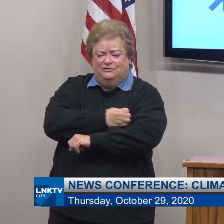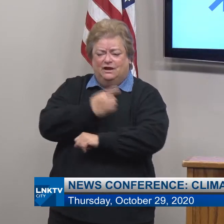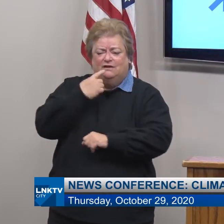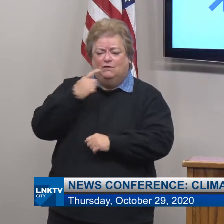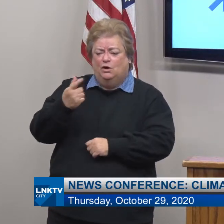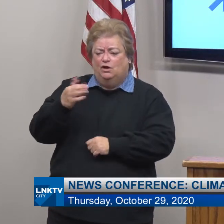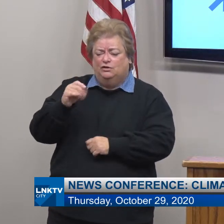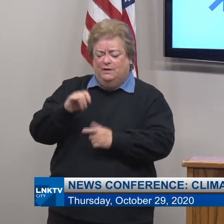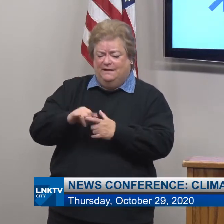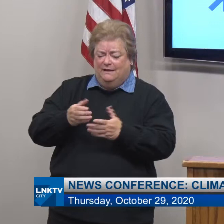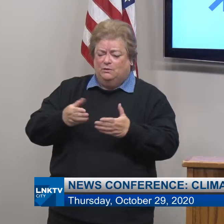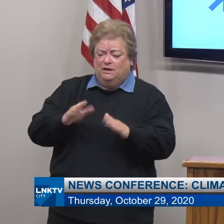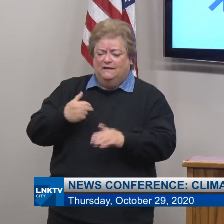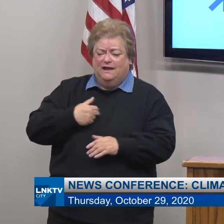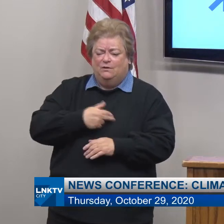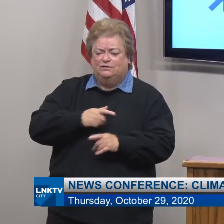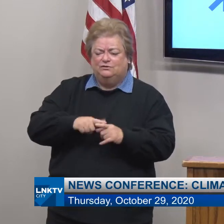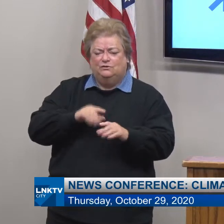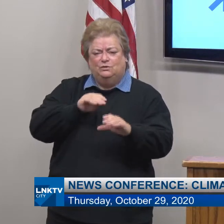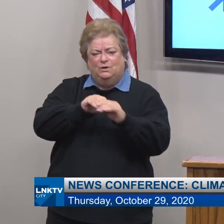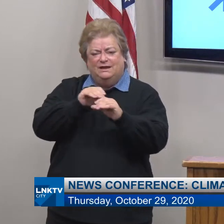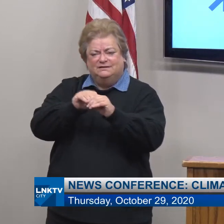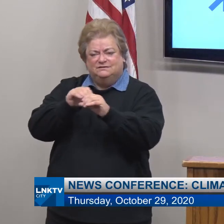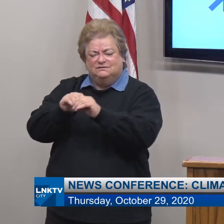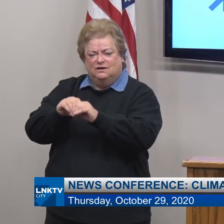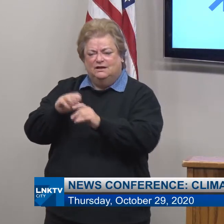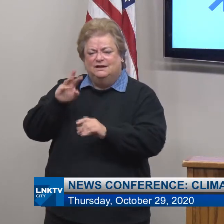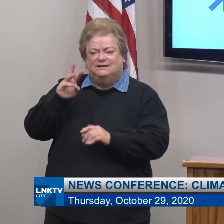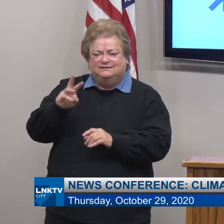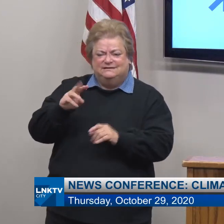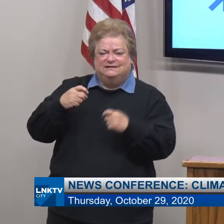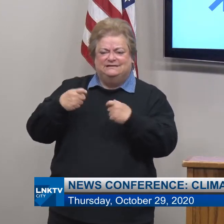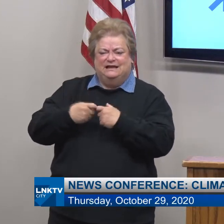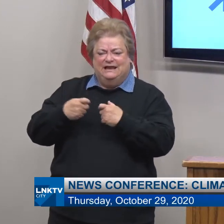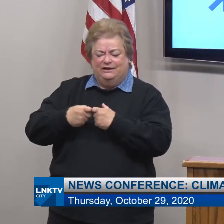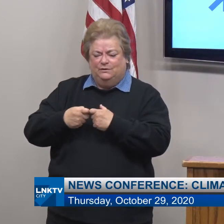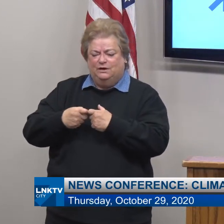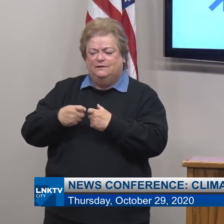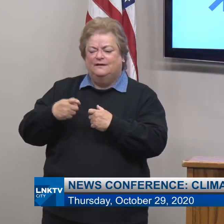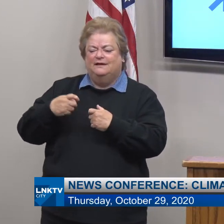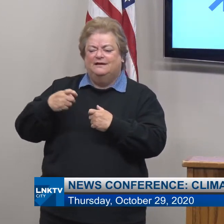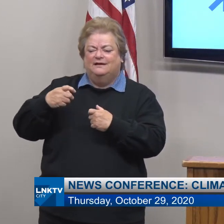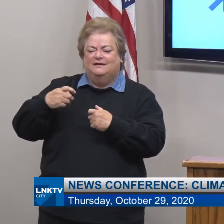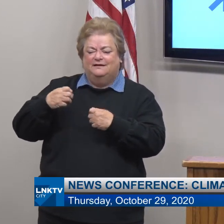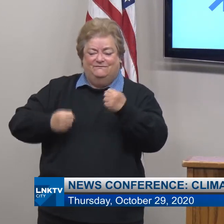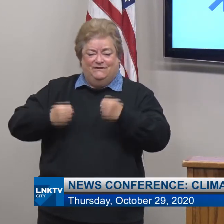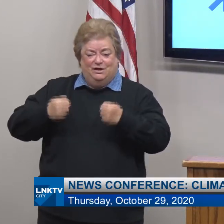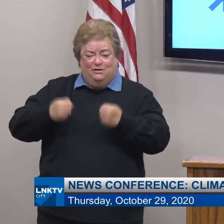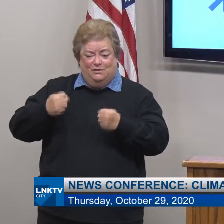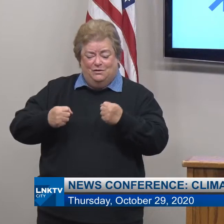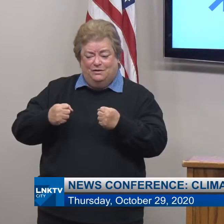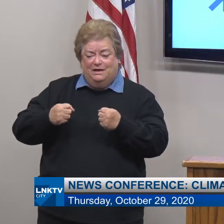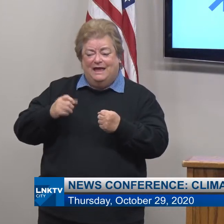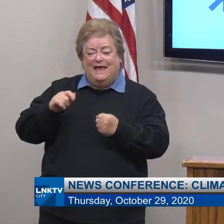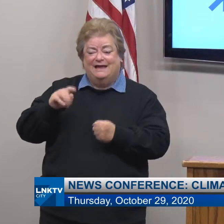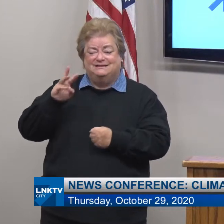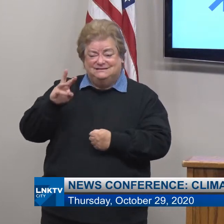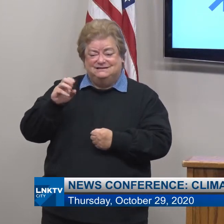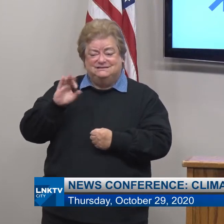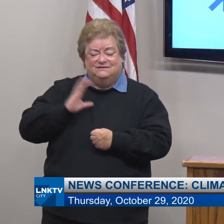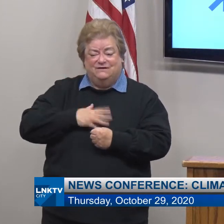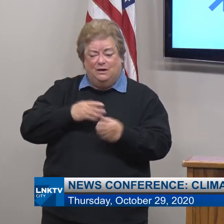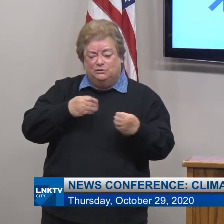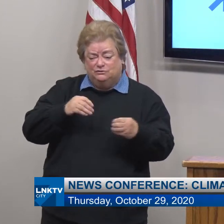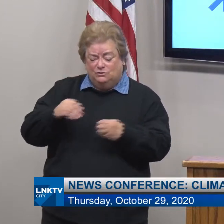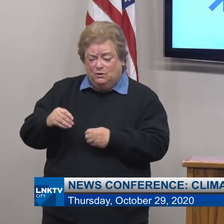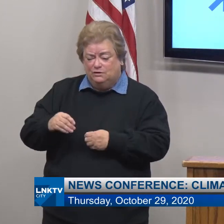for a grant that allows us to install 6 electric vehicle charging stations at 6 of our stores. So whether